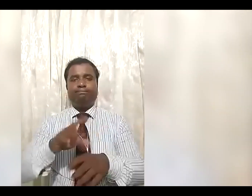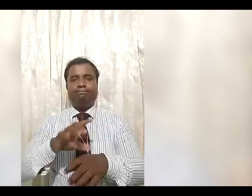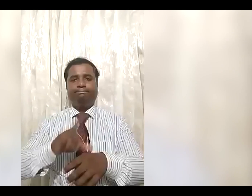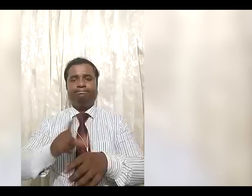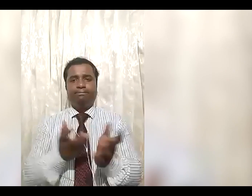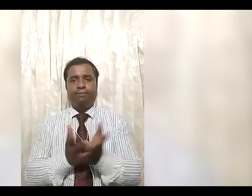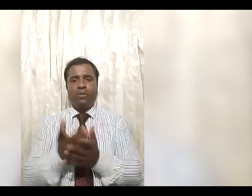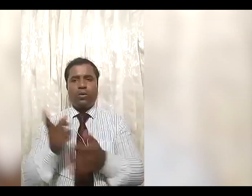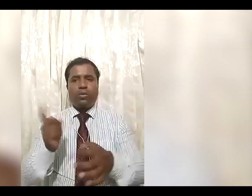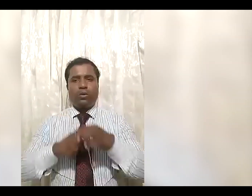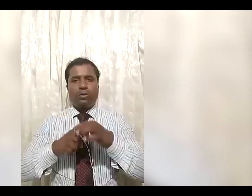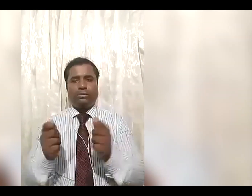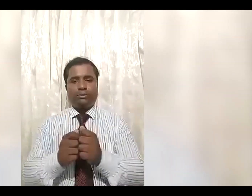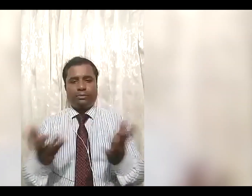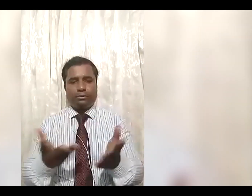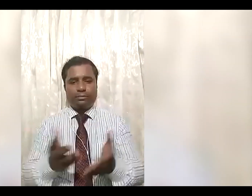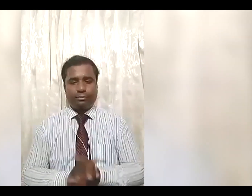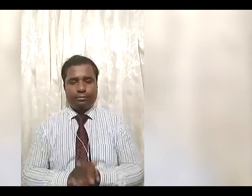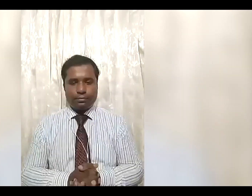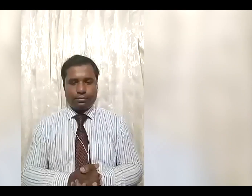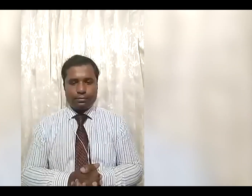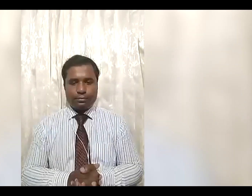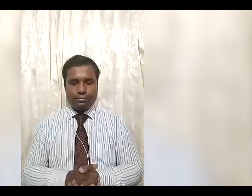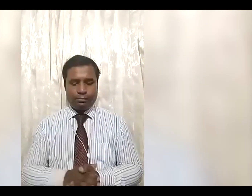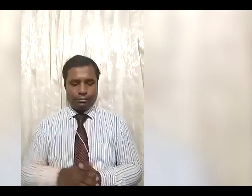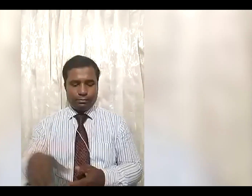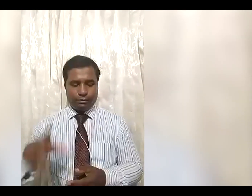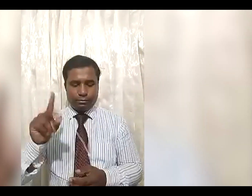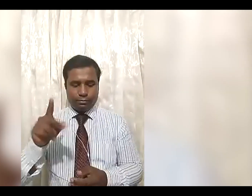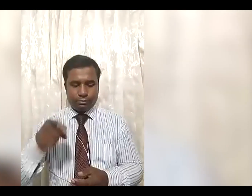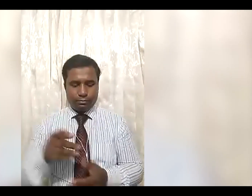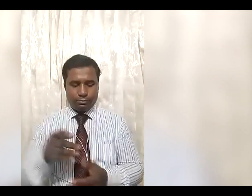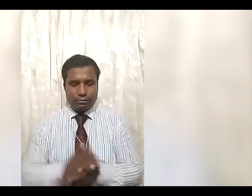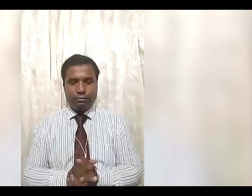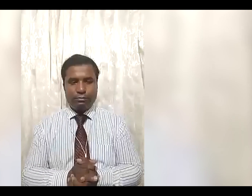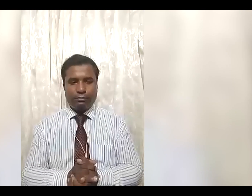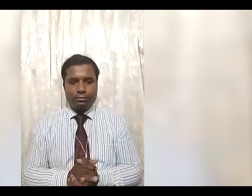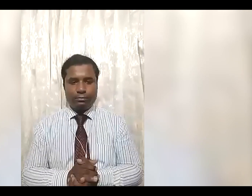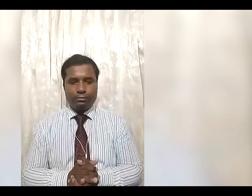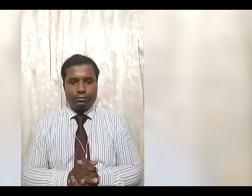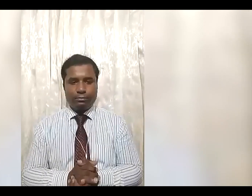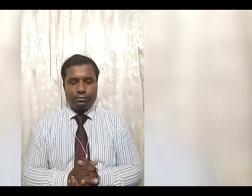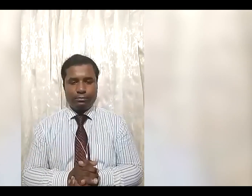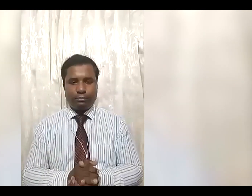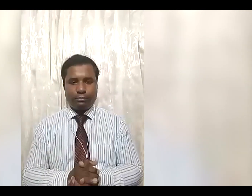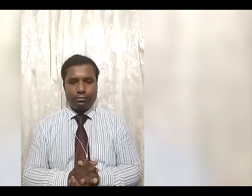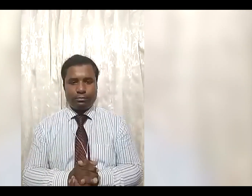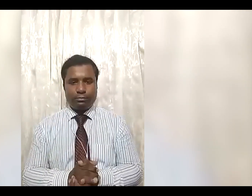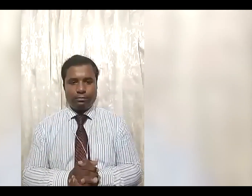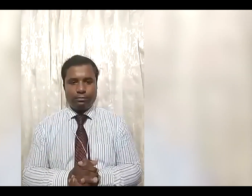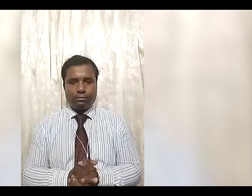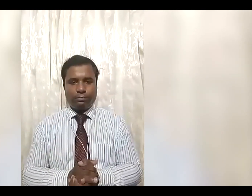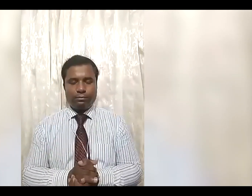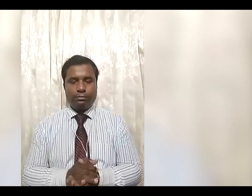question. Oh. Second, some countries of the world require special national